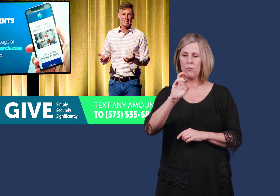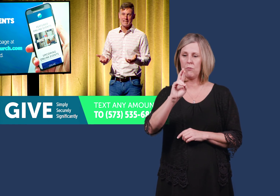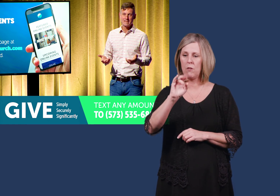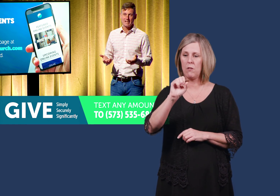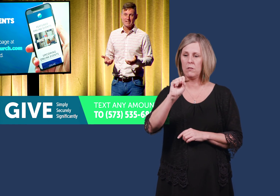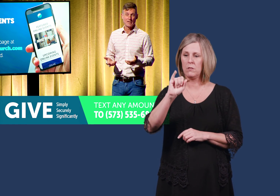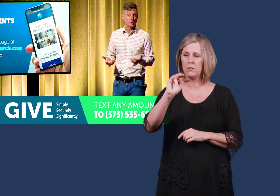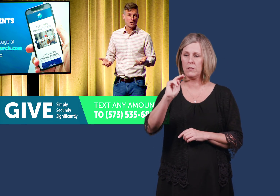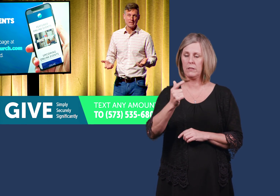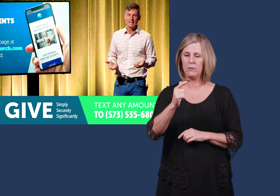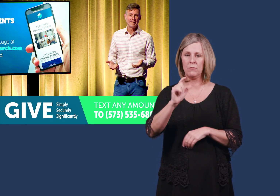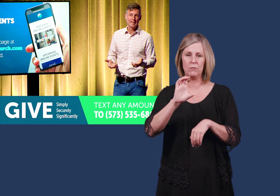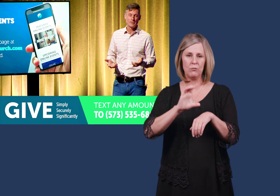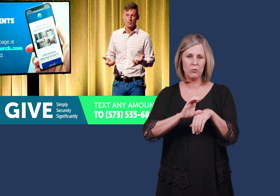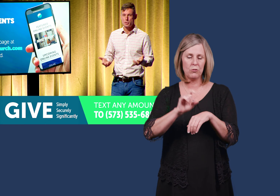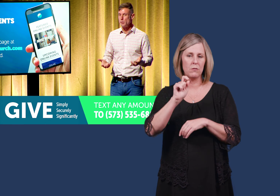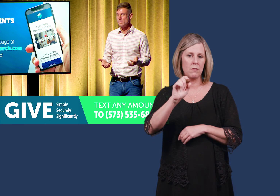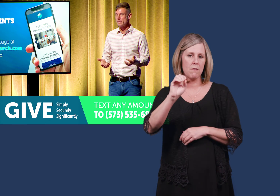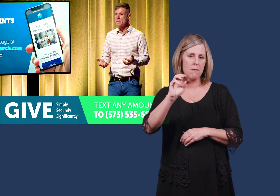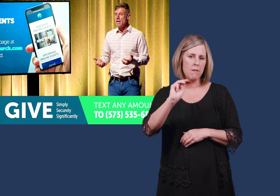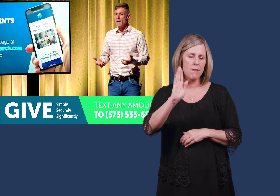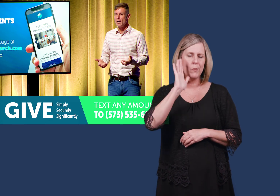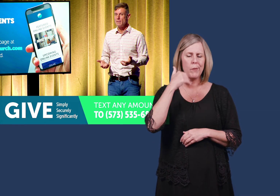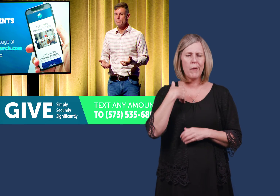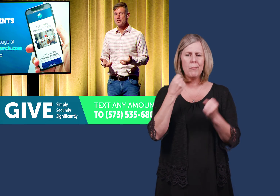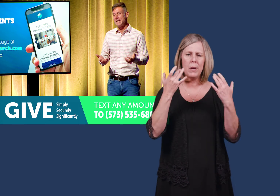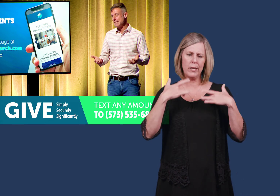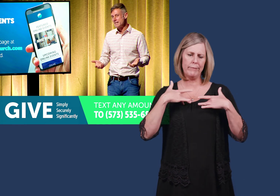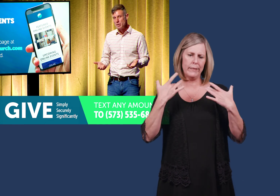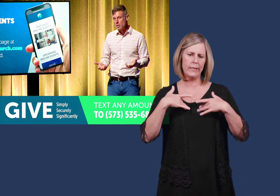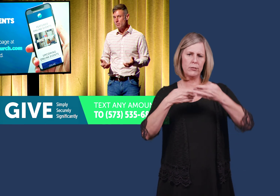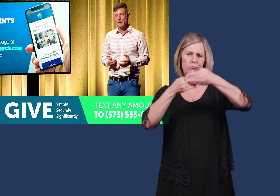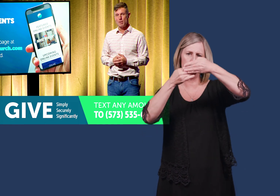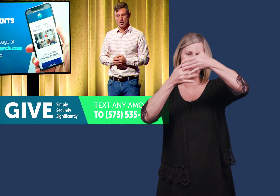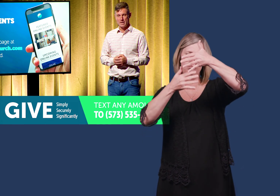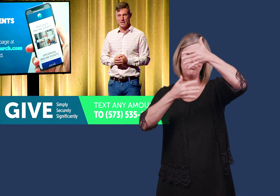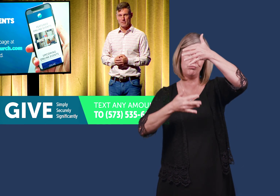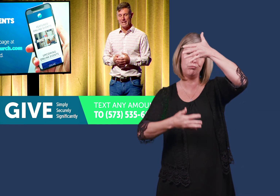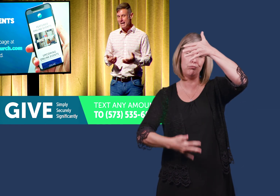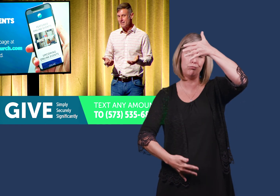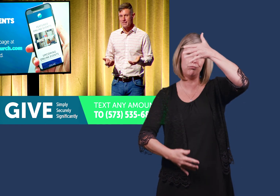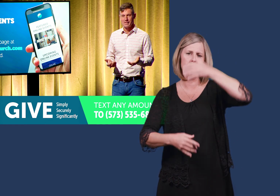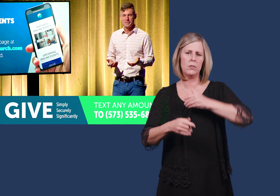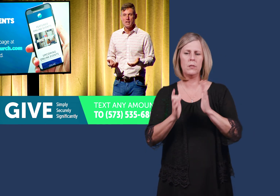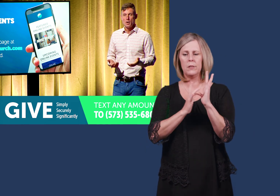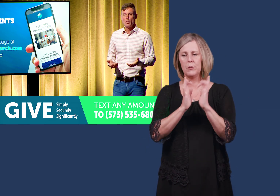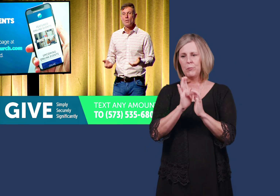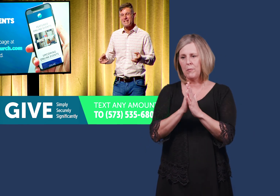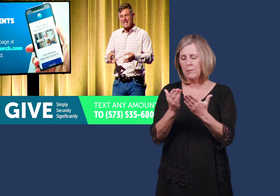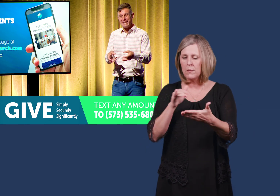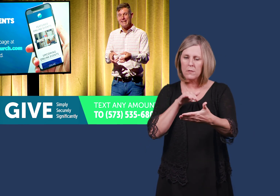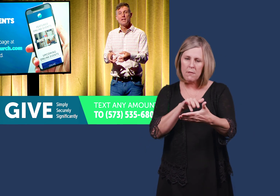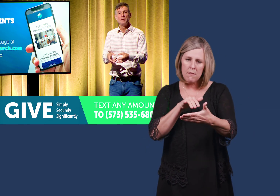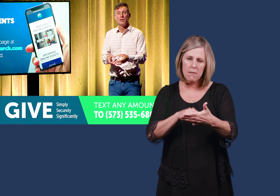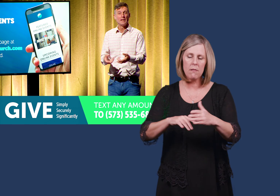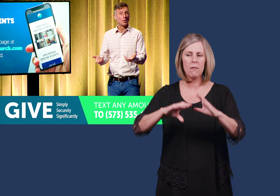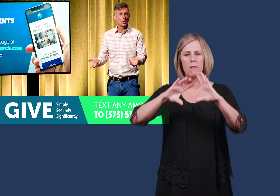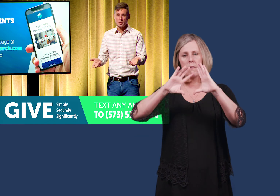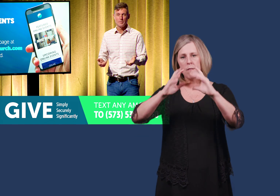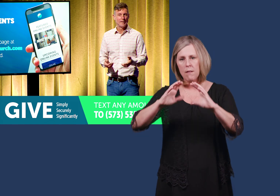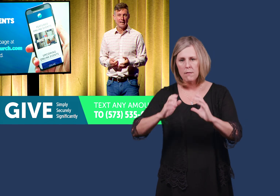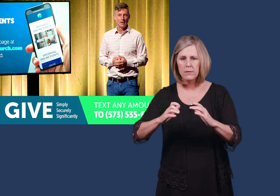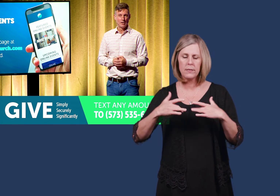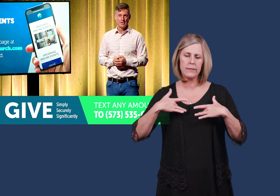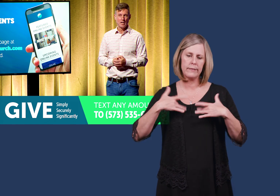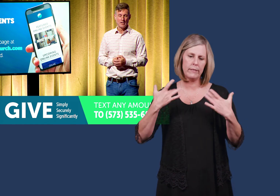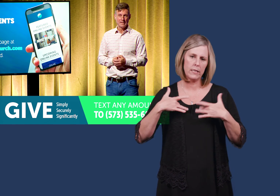And you'll see things like stuff for crossing kids or students, studies that you can be a part of, classes. We want to stay in community, our